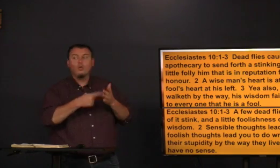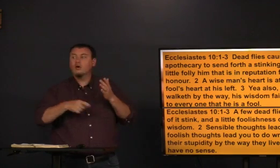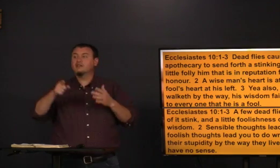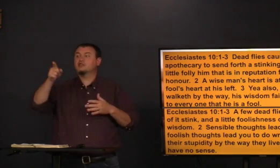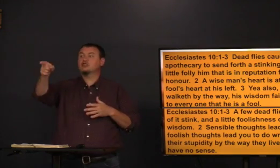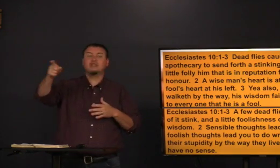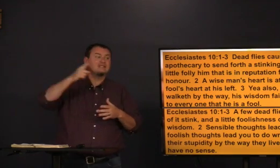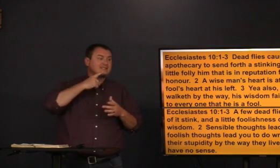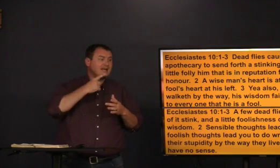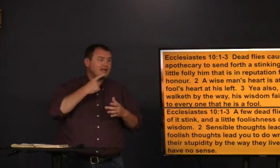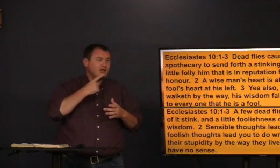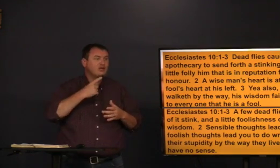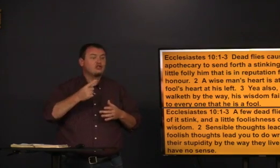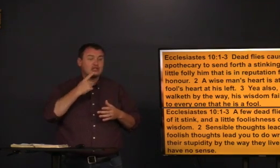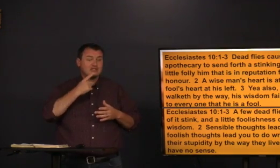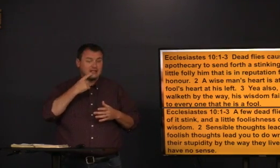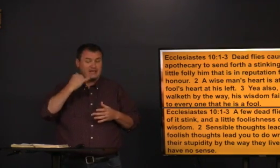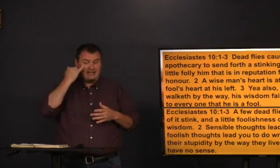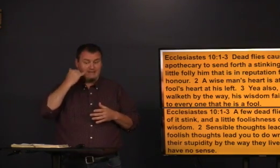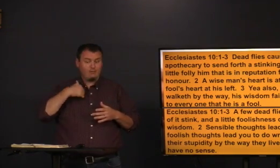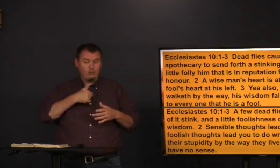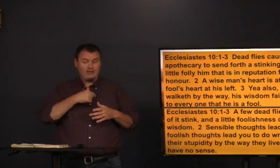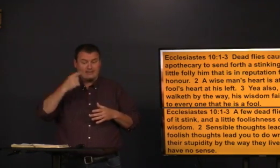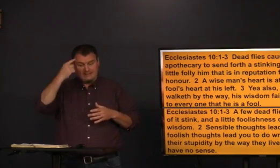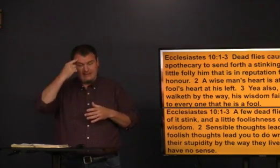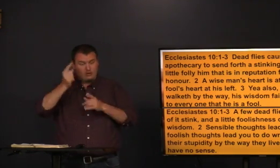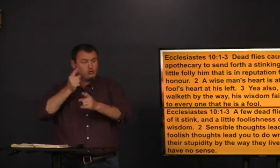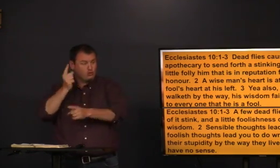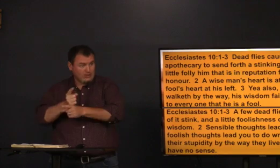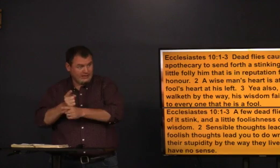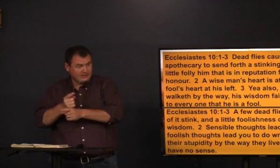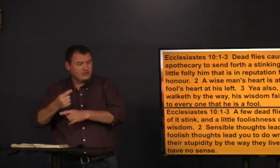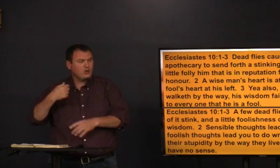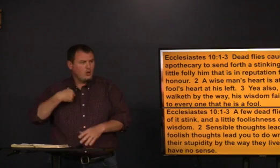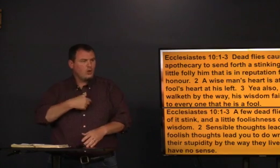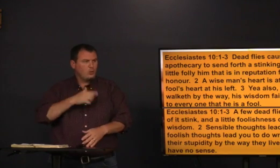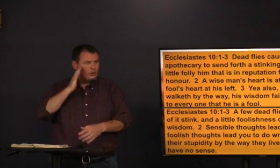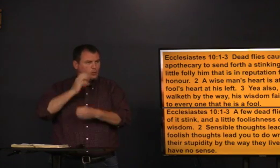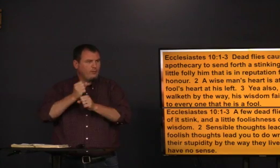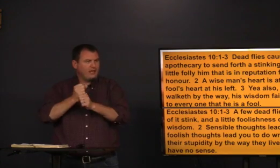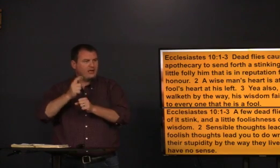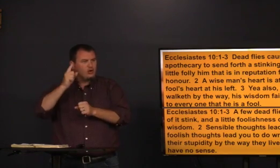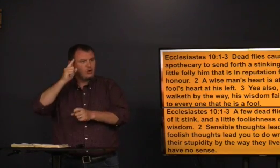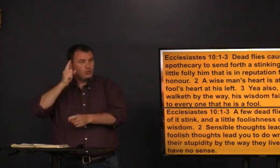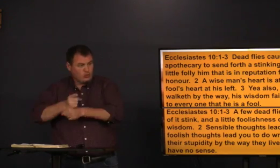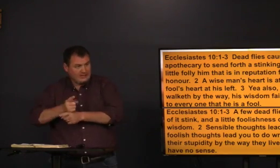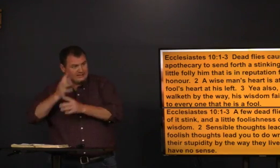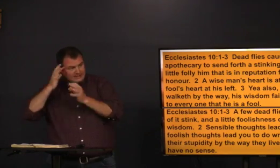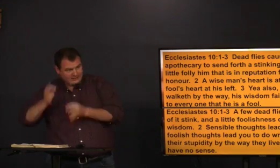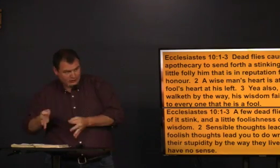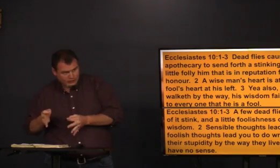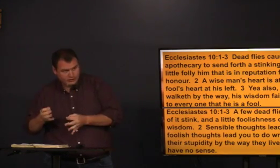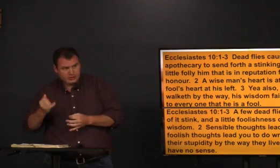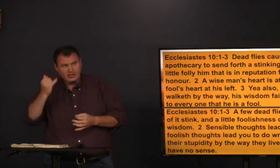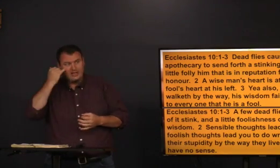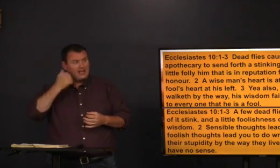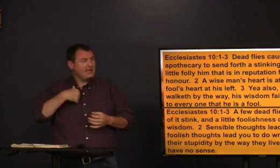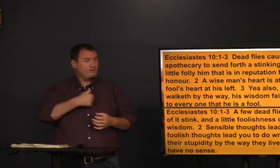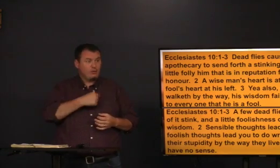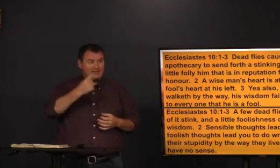What did she say? She said, if we think right, we will make right decisions. If we